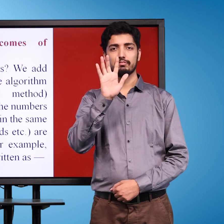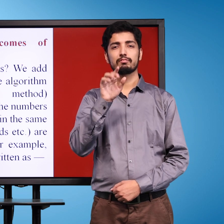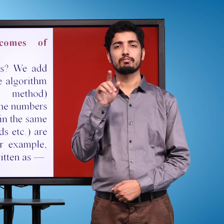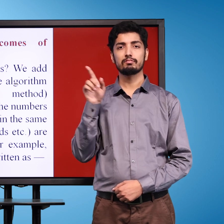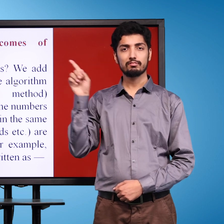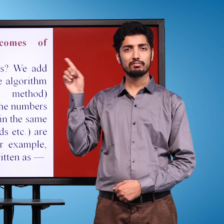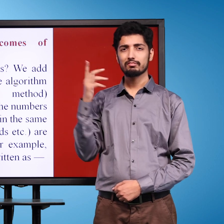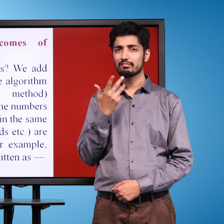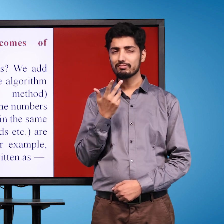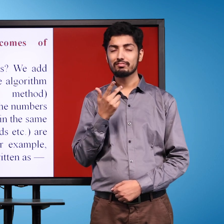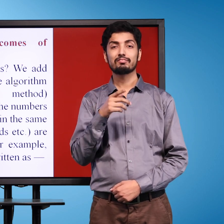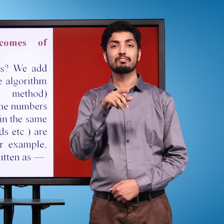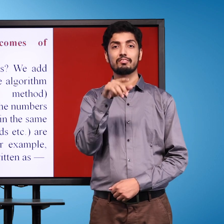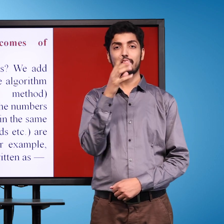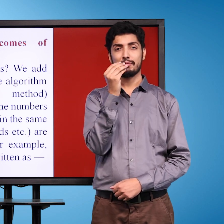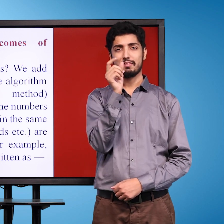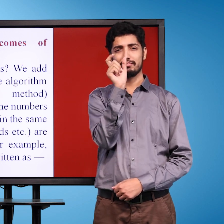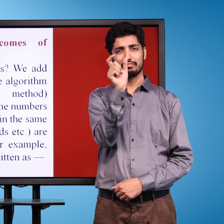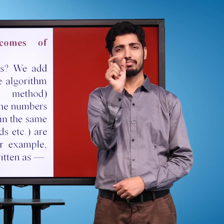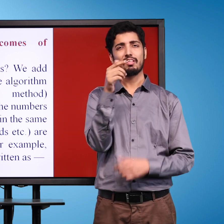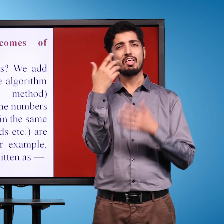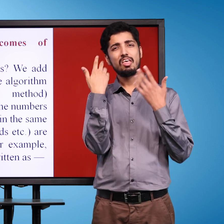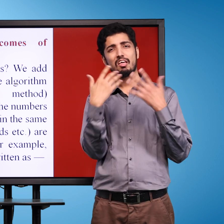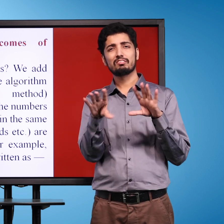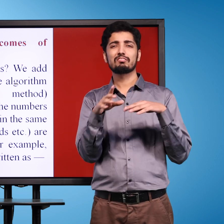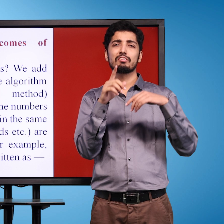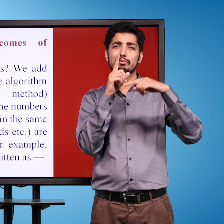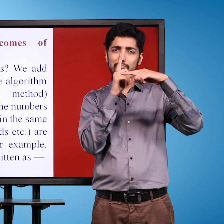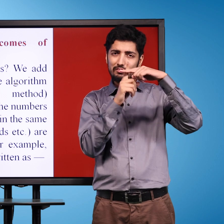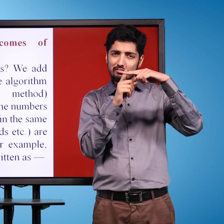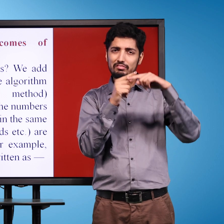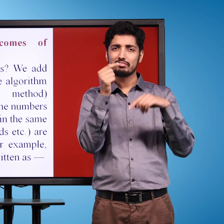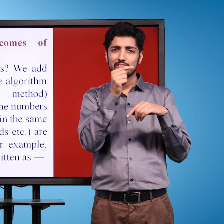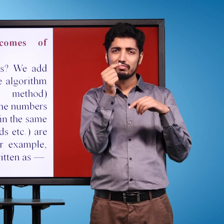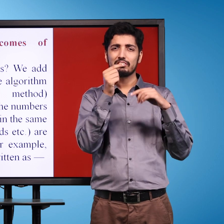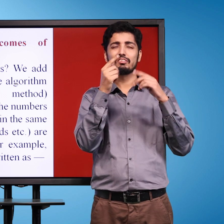1.3.5 Estimating outcomes of number situations.